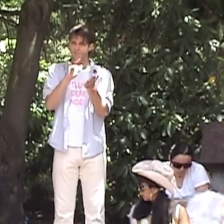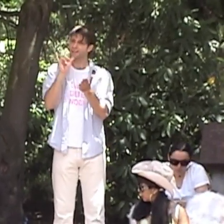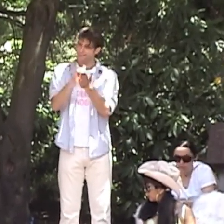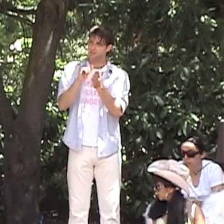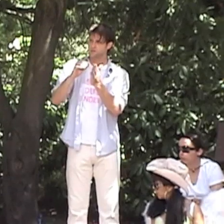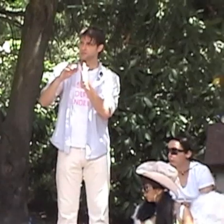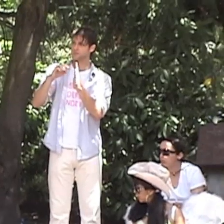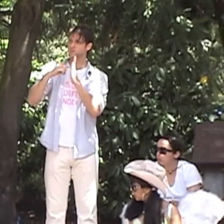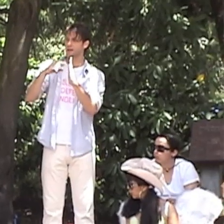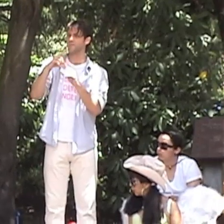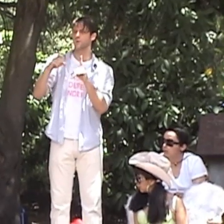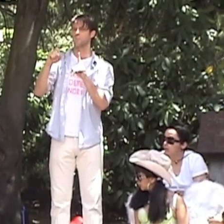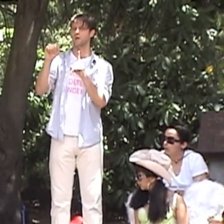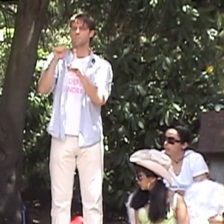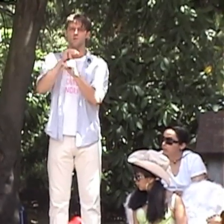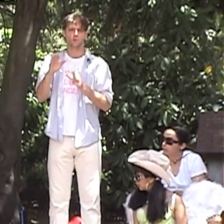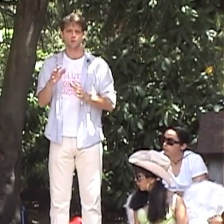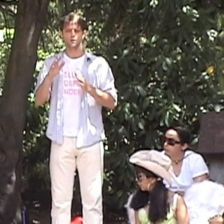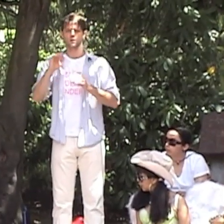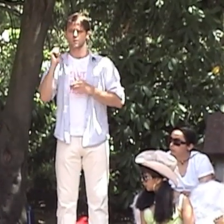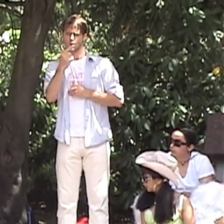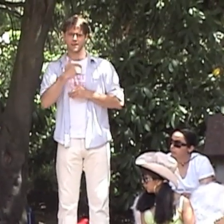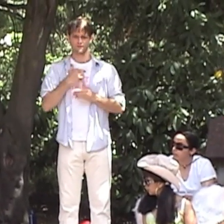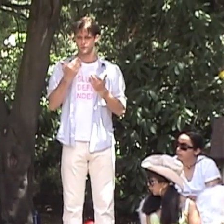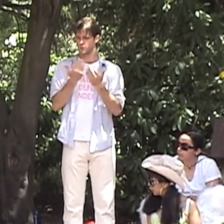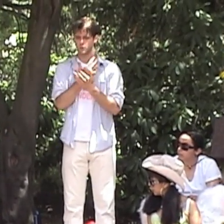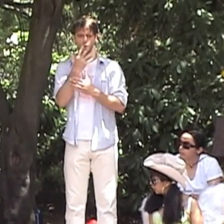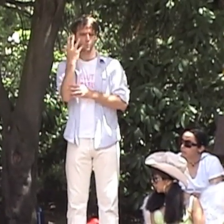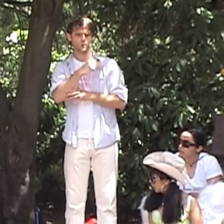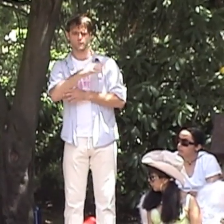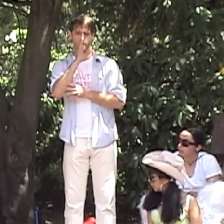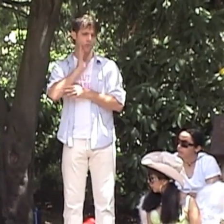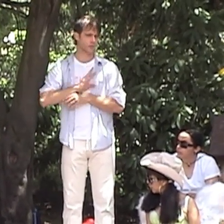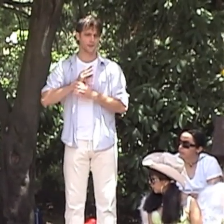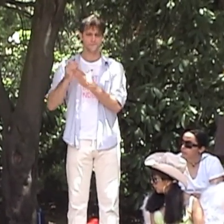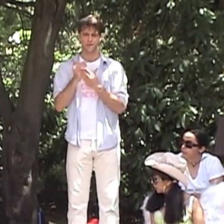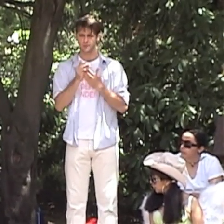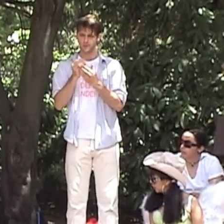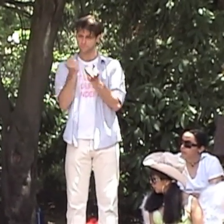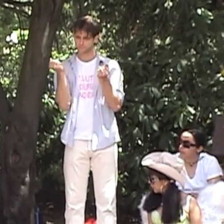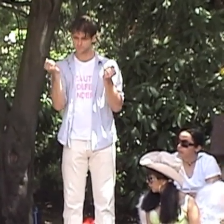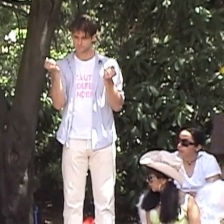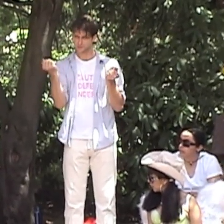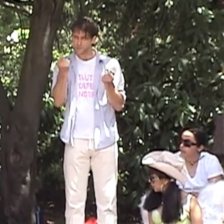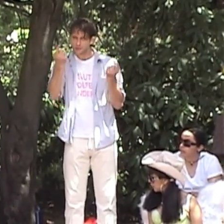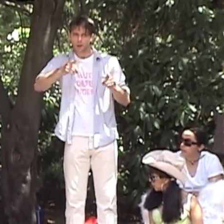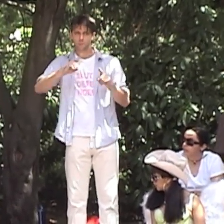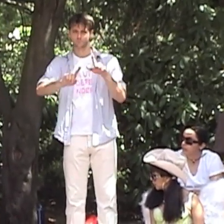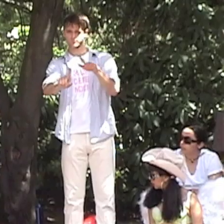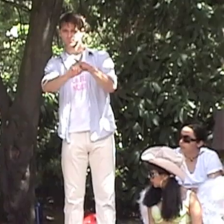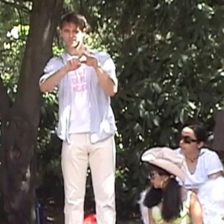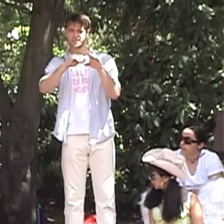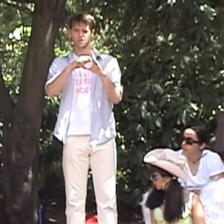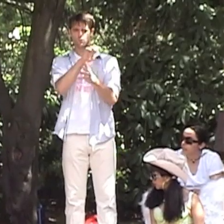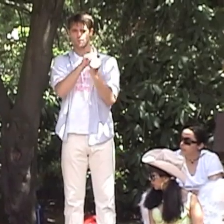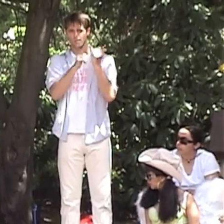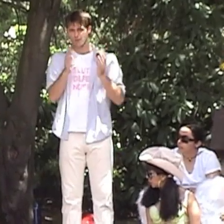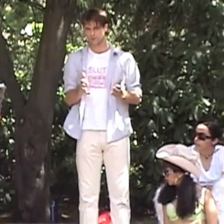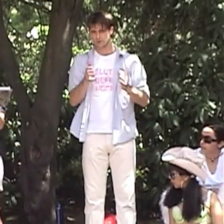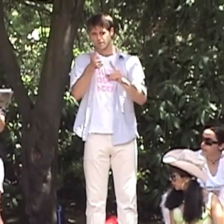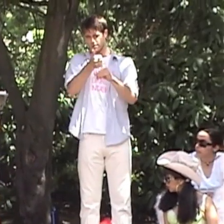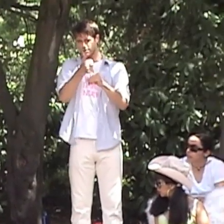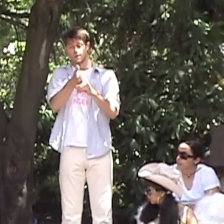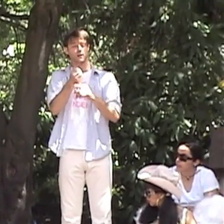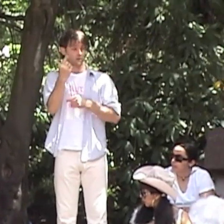these fresh, new, sweet, little, tiny babies. Something happens along the way to create a rapist. I truly believe that